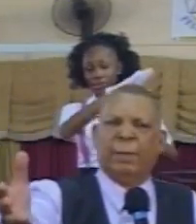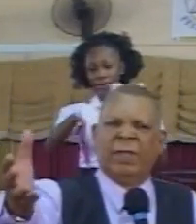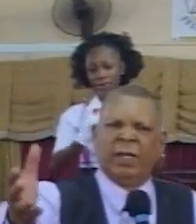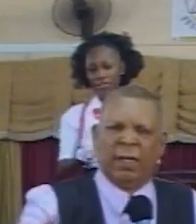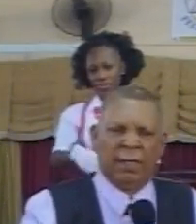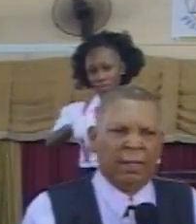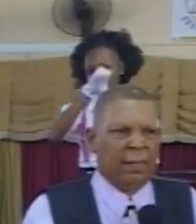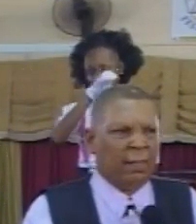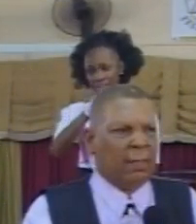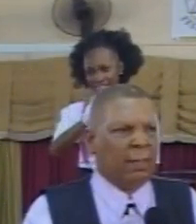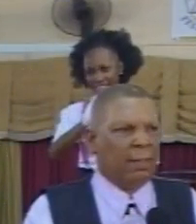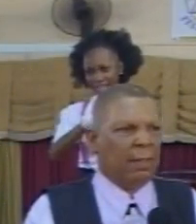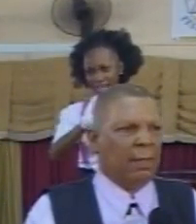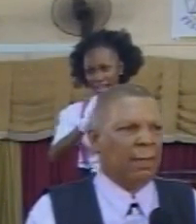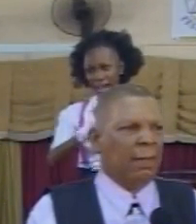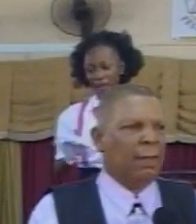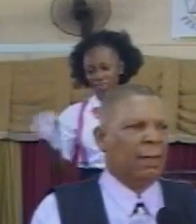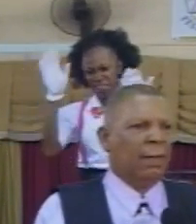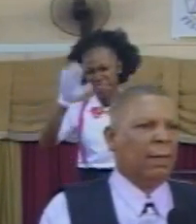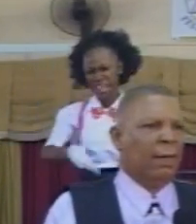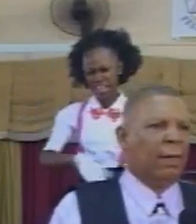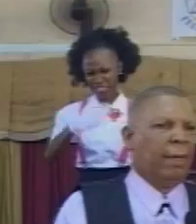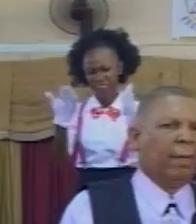in the procession.